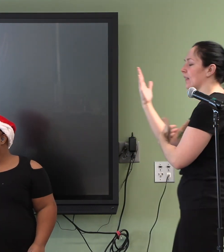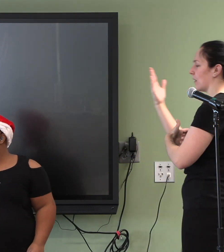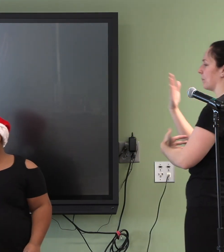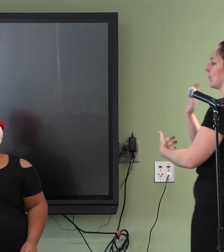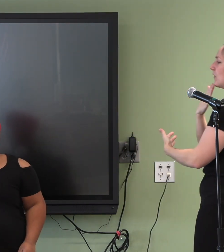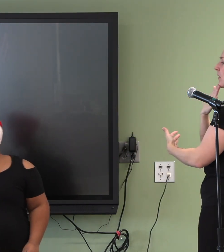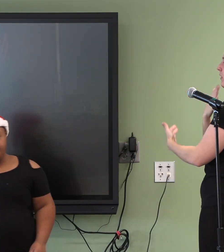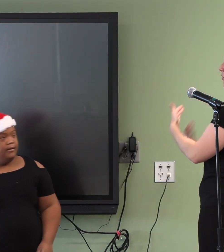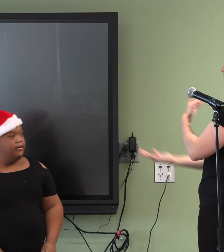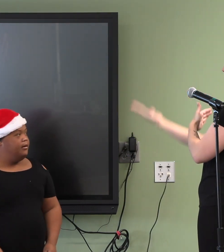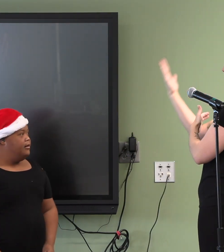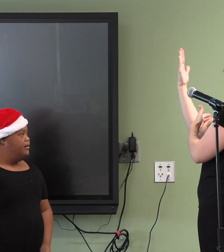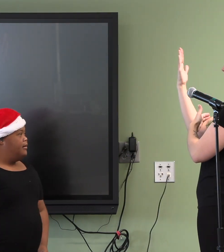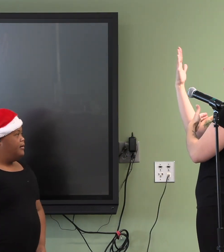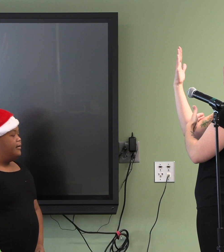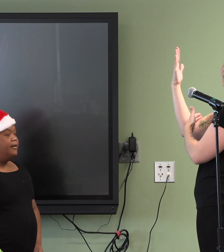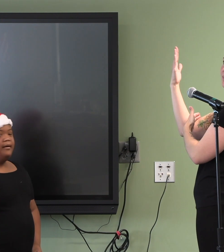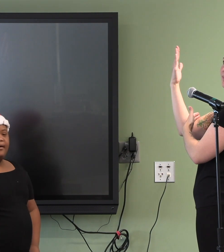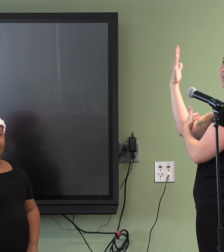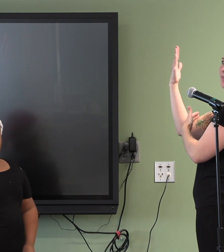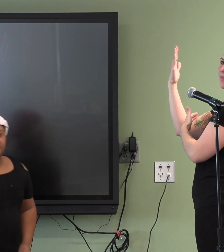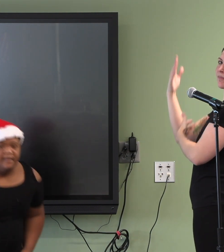them. Good morning.